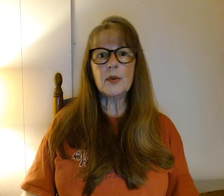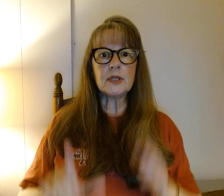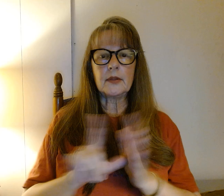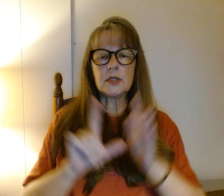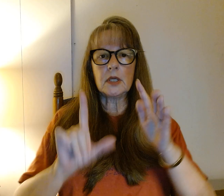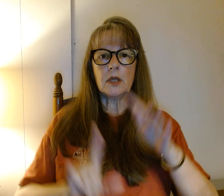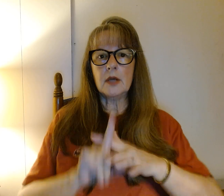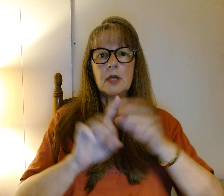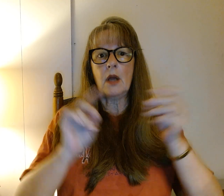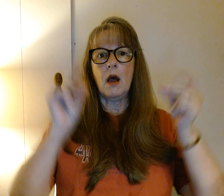like the sudden onset awful,